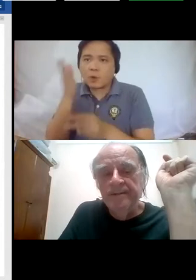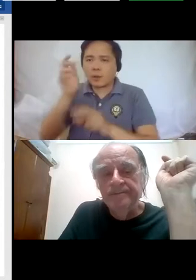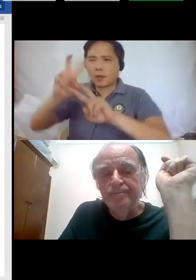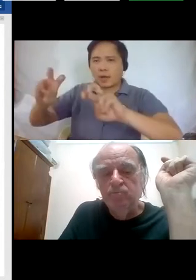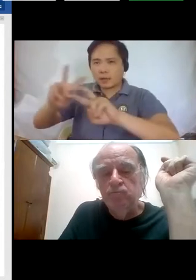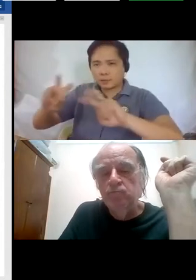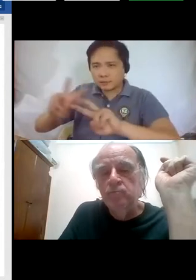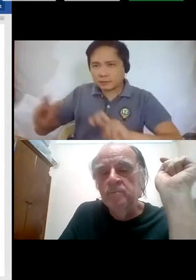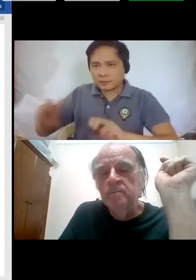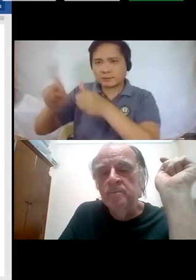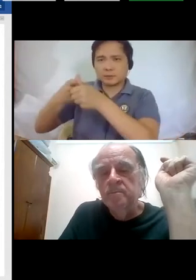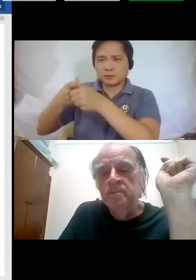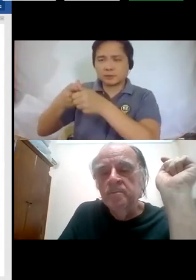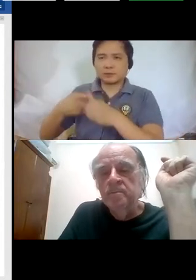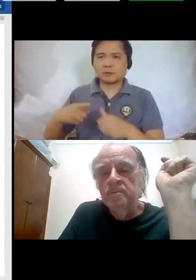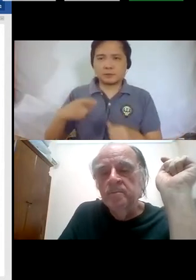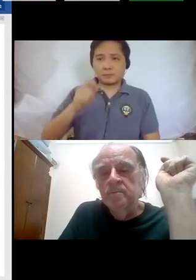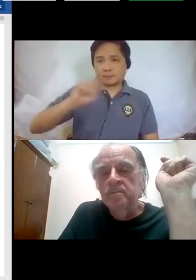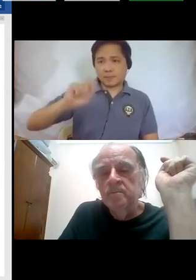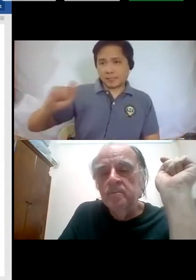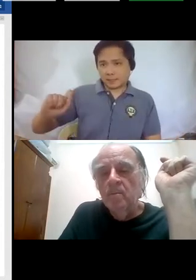Ballpoint pen.